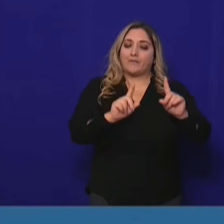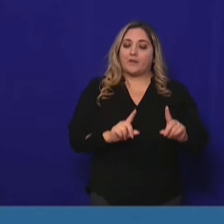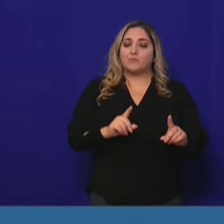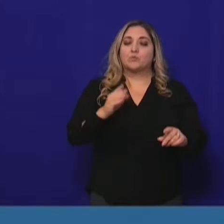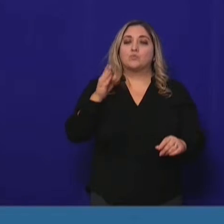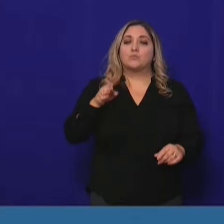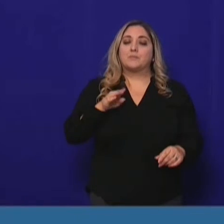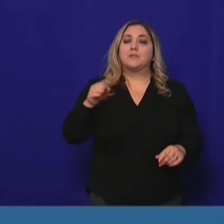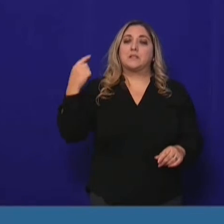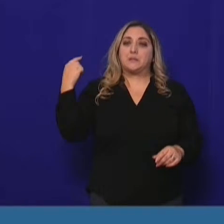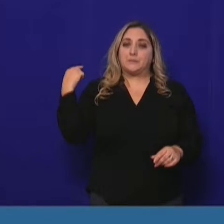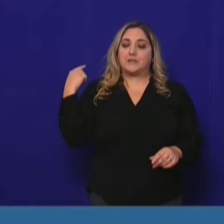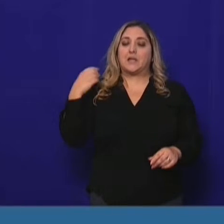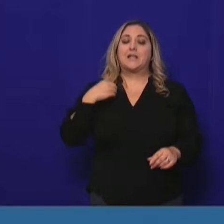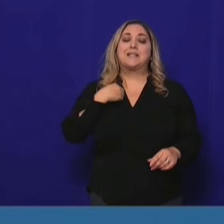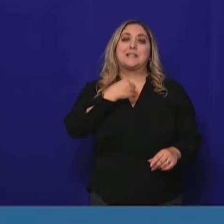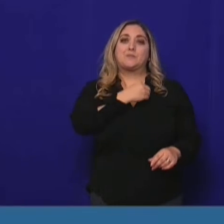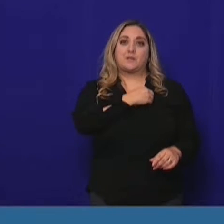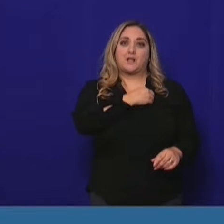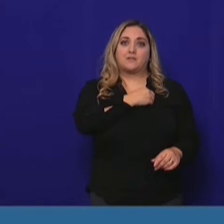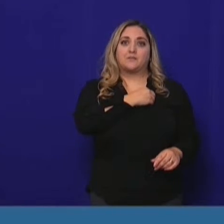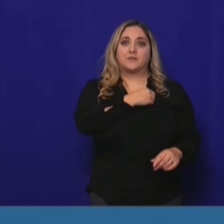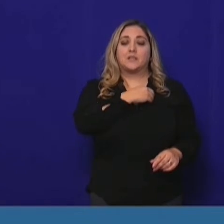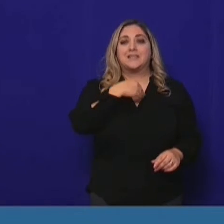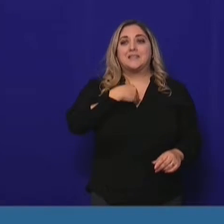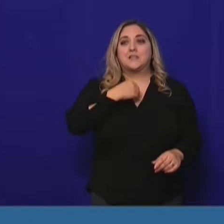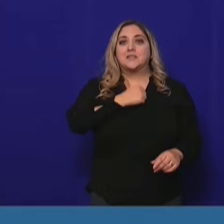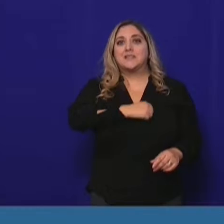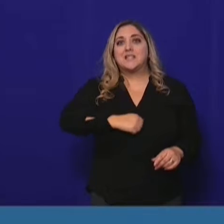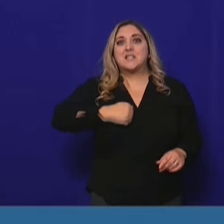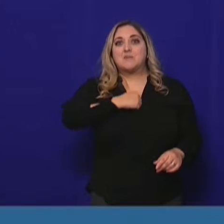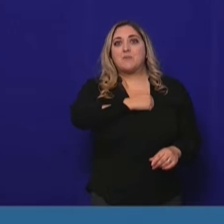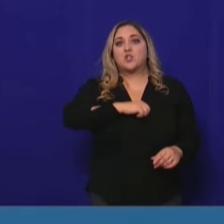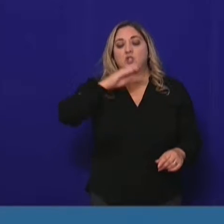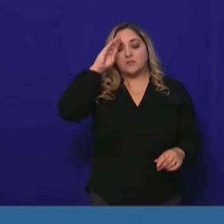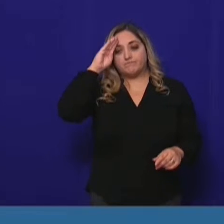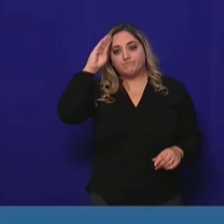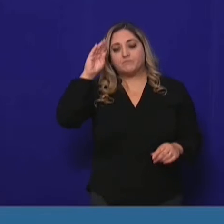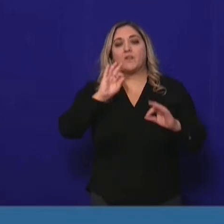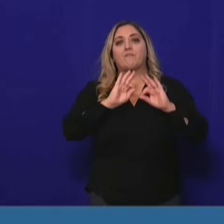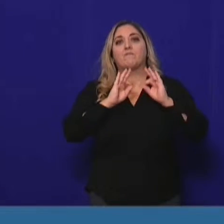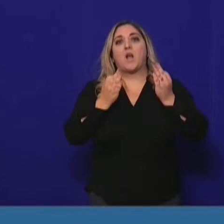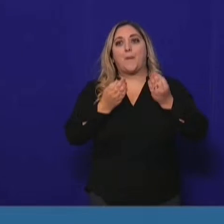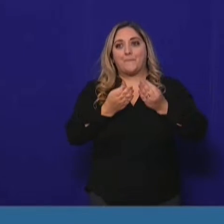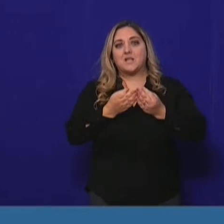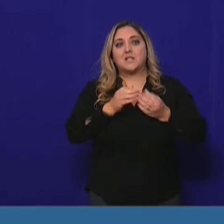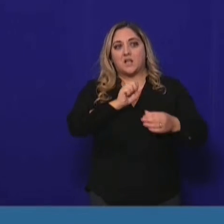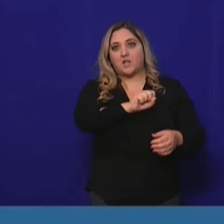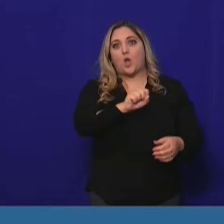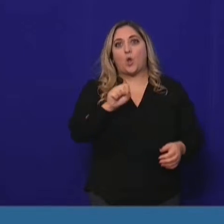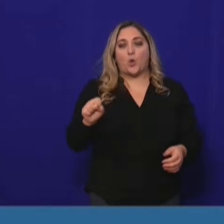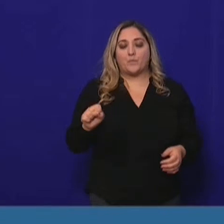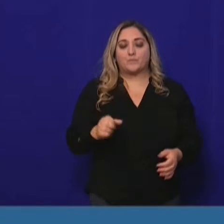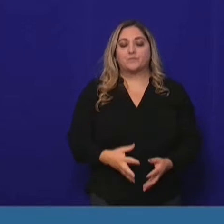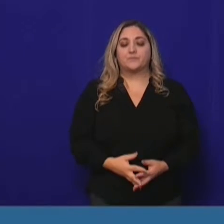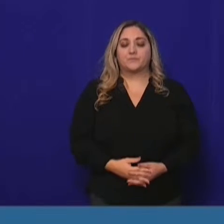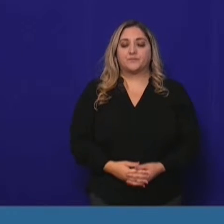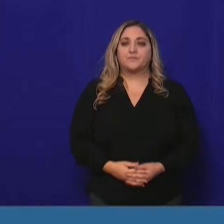miet il-bieraħ fl-Isptar Mater Dei. Ngħaddi l-kondoljanzi lill-qraba u ħbieb ta' dawn iż-żewġ anzjani.